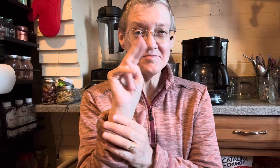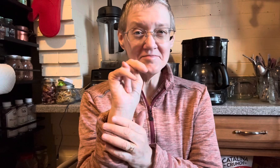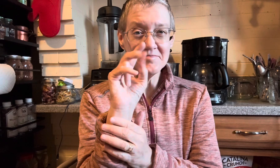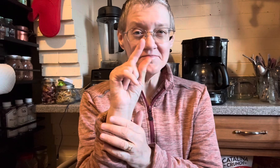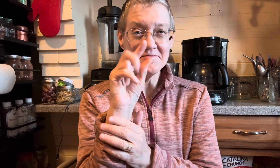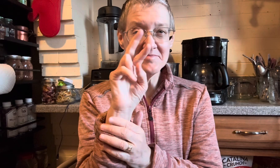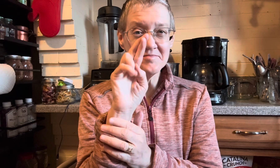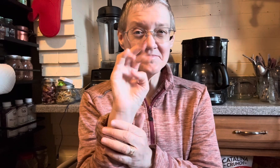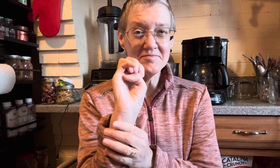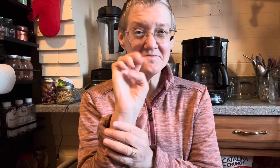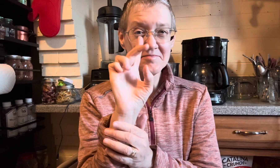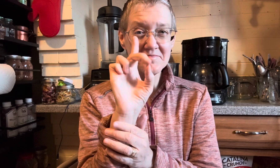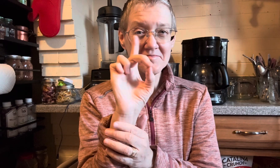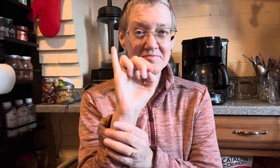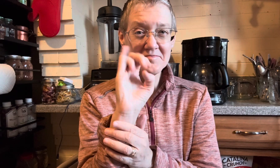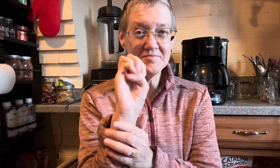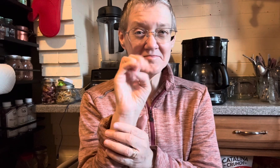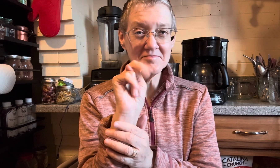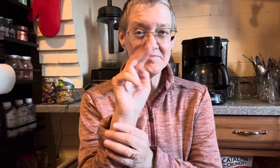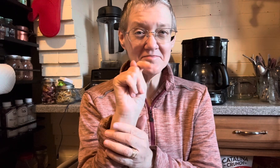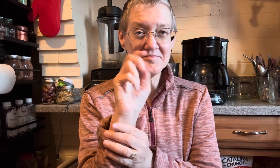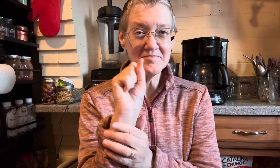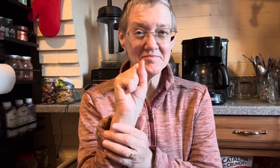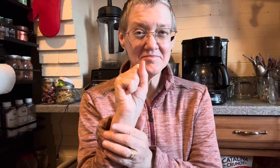But we also want to check ingredients.